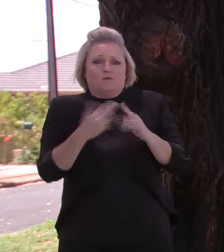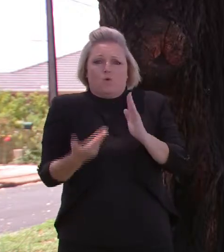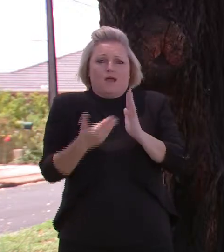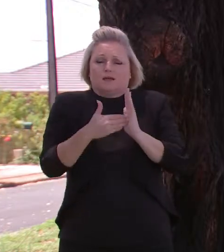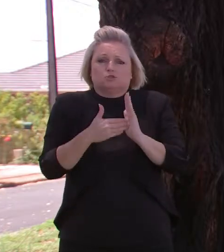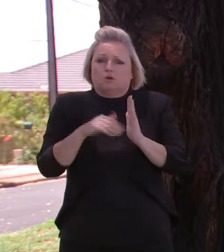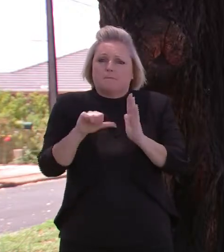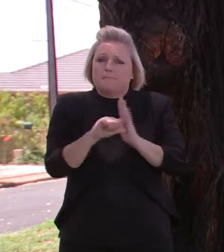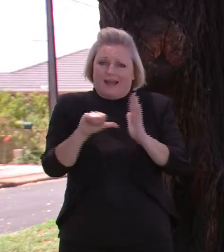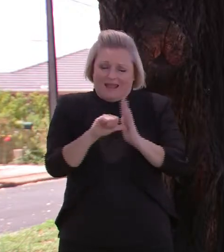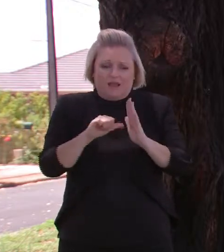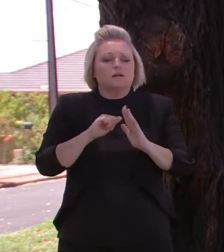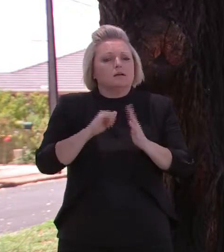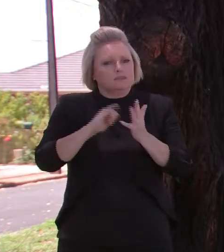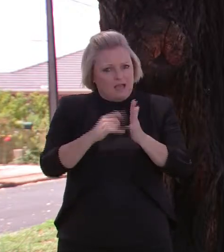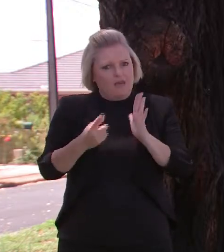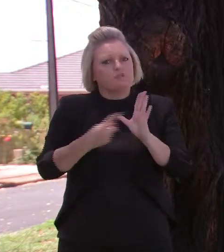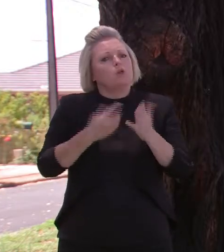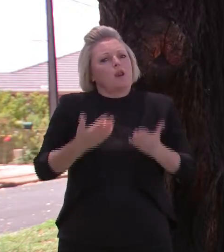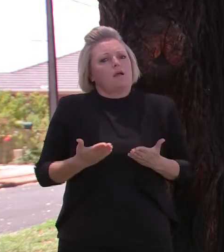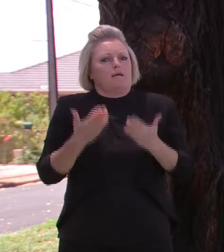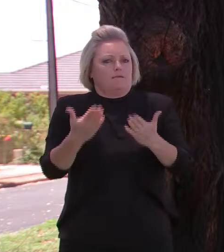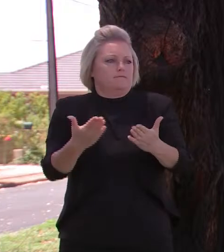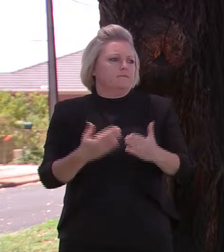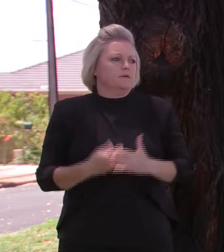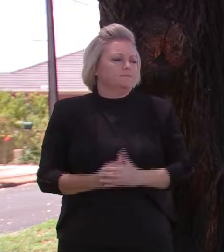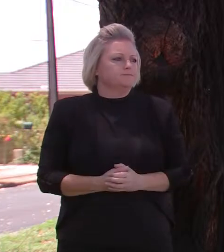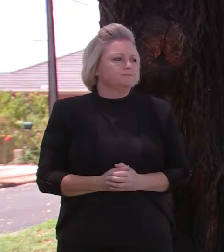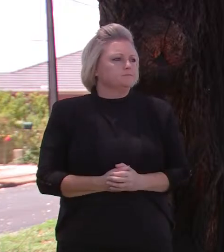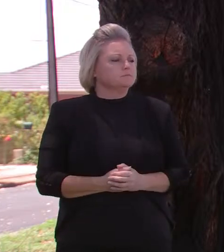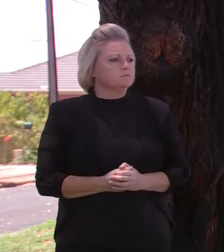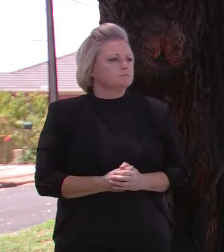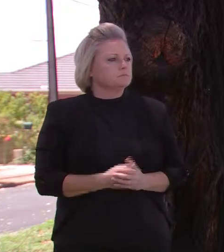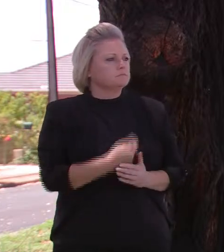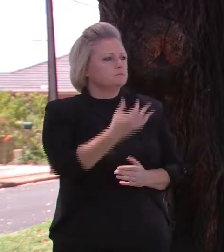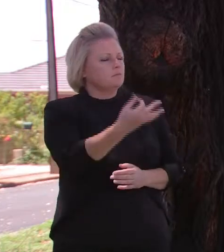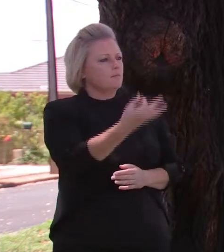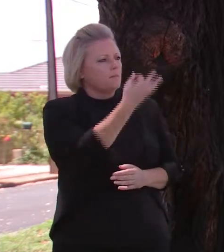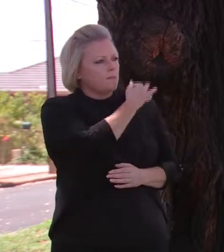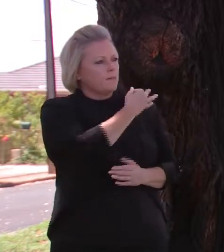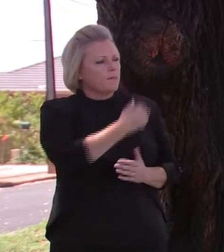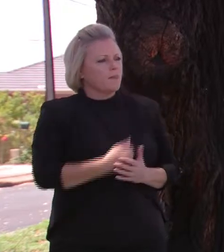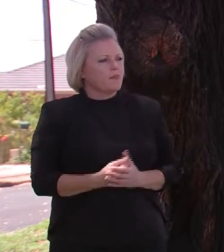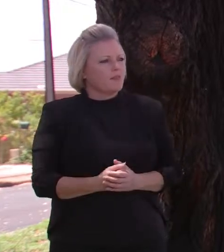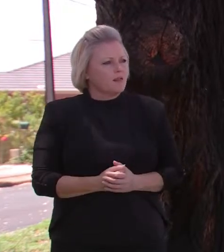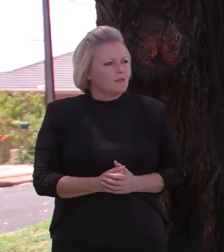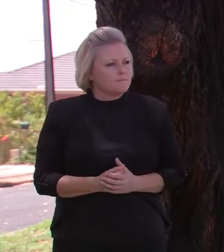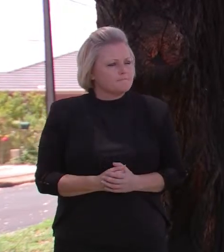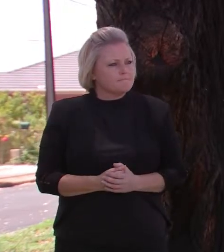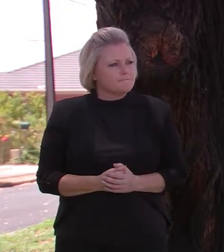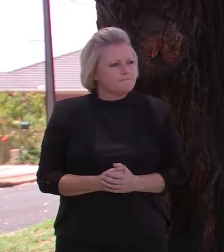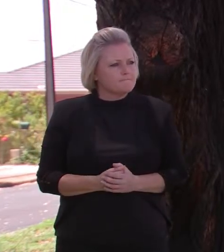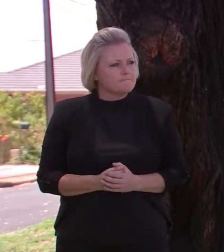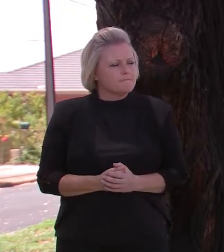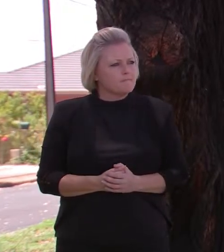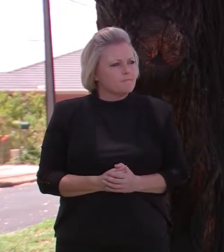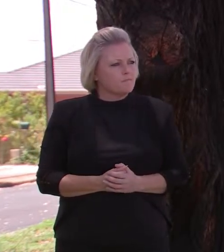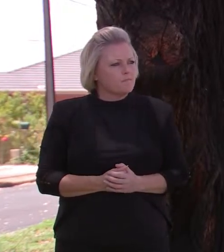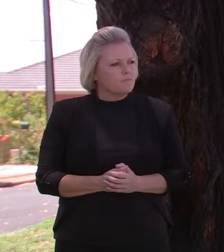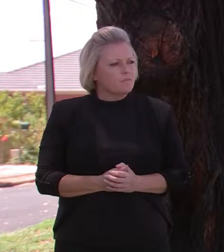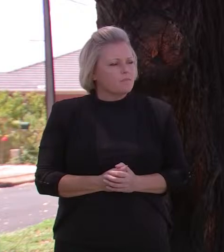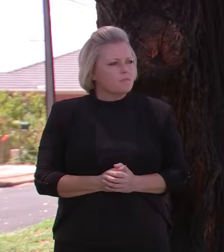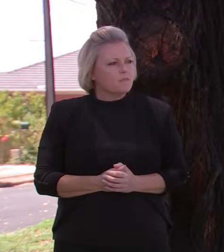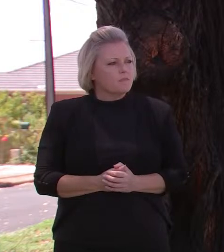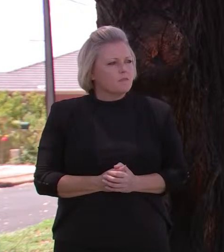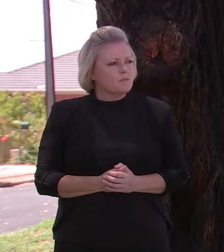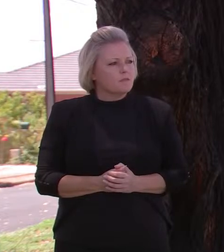fact, we provided that money ourselves. Premier, just quickly, an Infrastructure SA report on public transport in the hills has come out today. It shows,